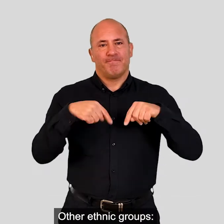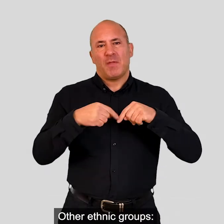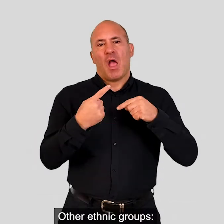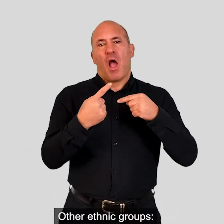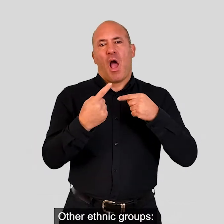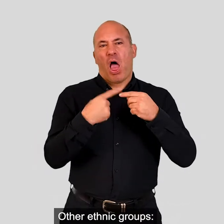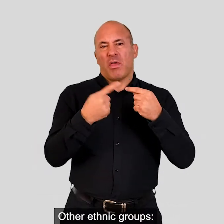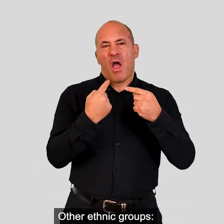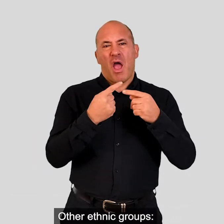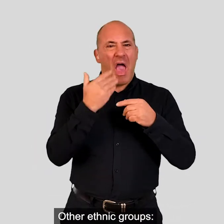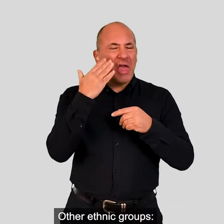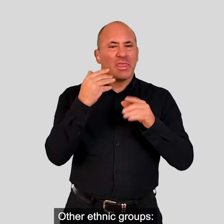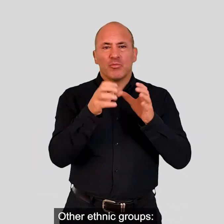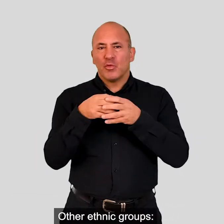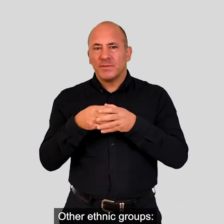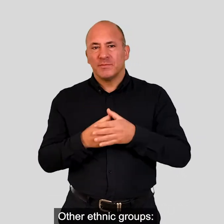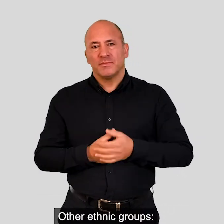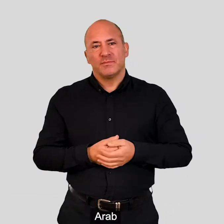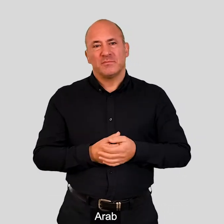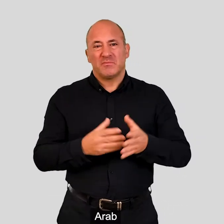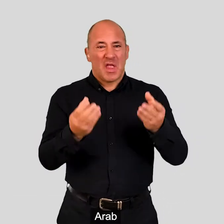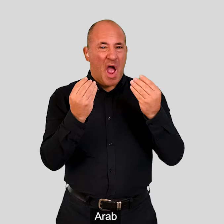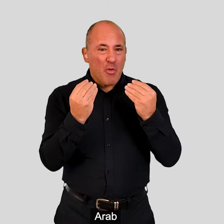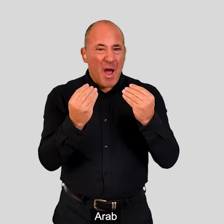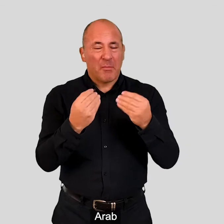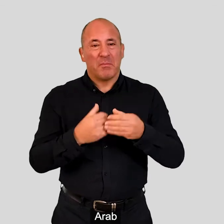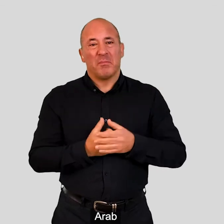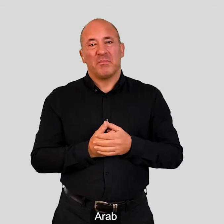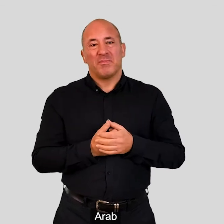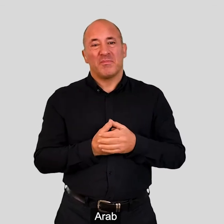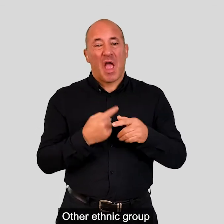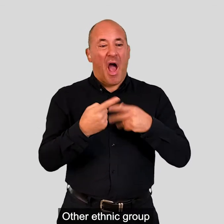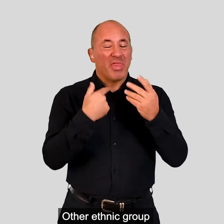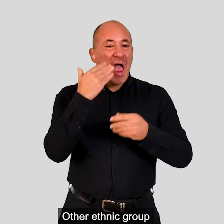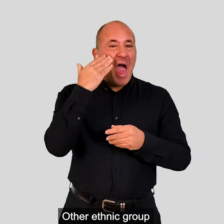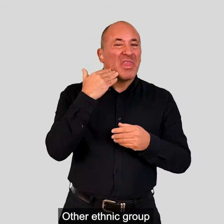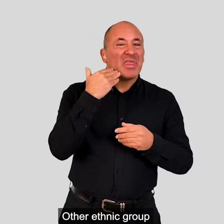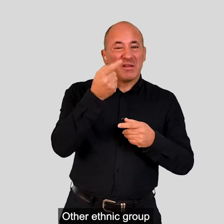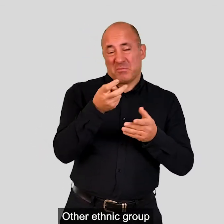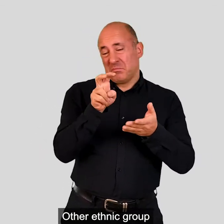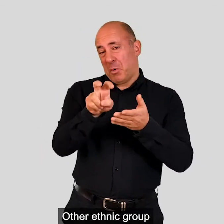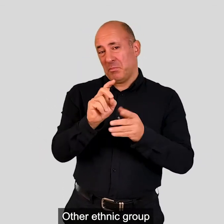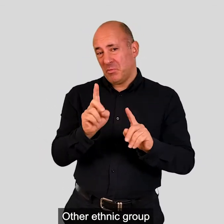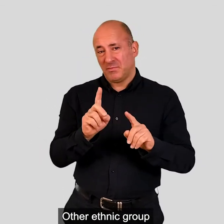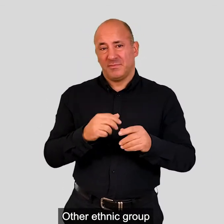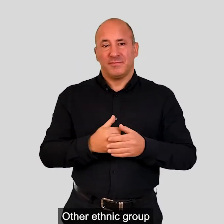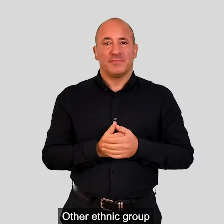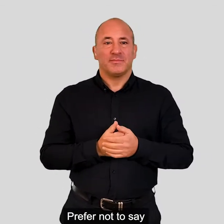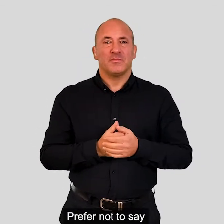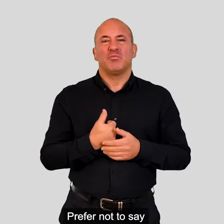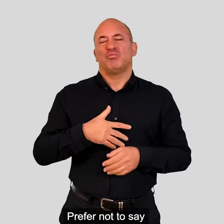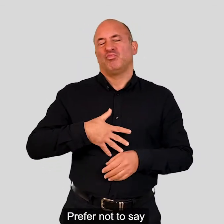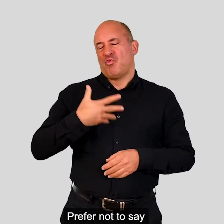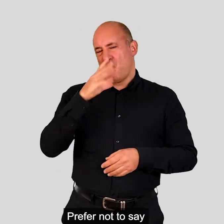Other ethnic groups. Arab. Other ethnic group. Prefer not to